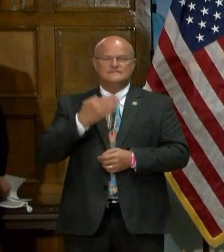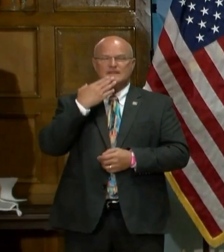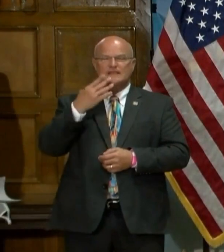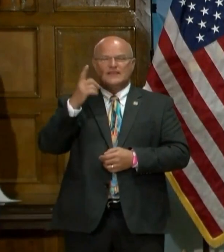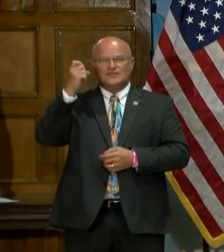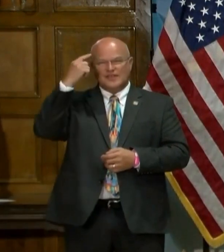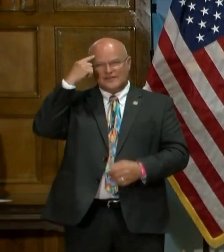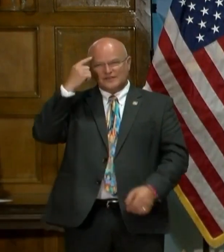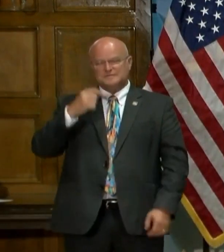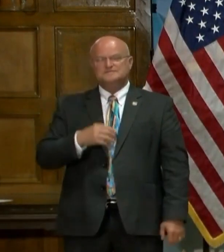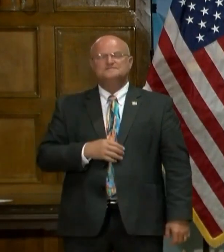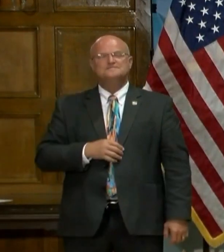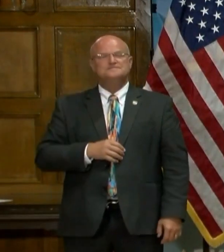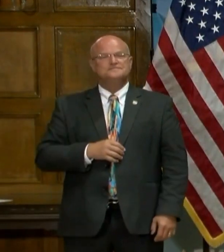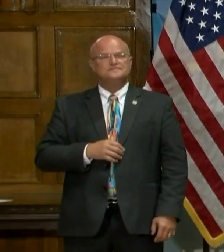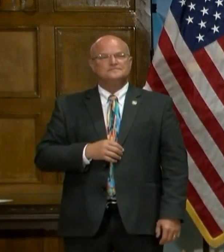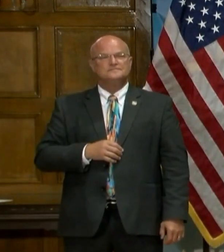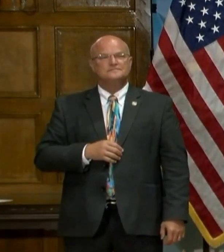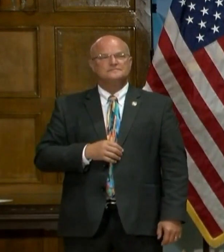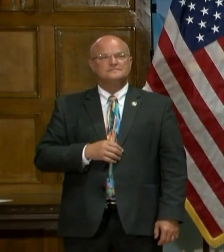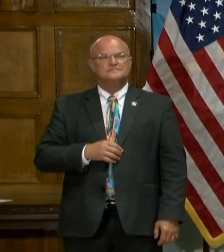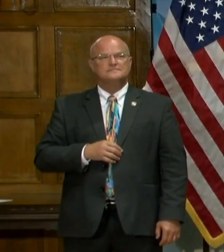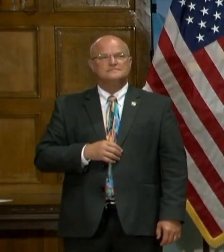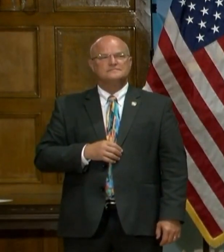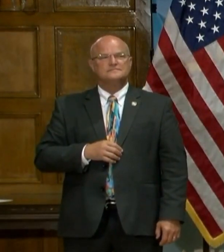Thank you, Governor.